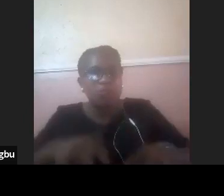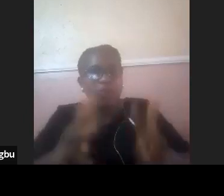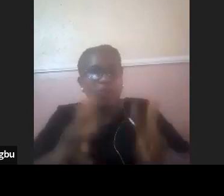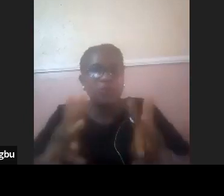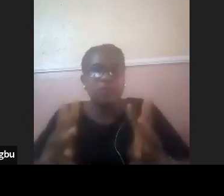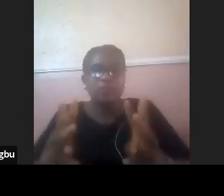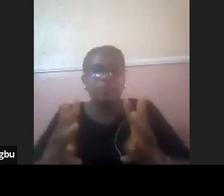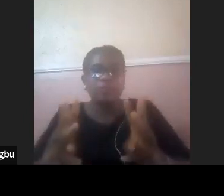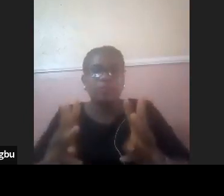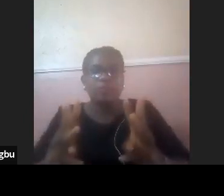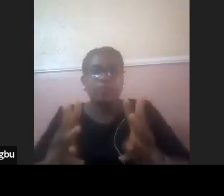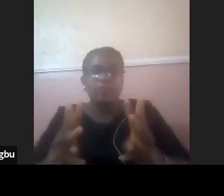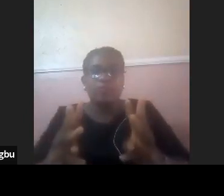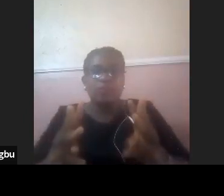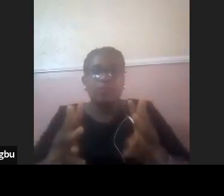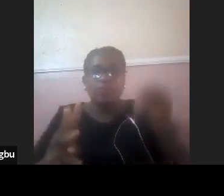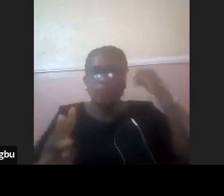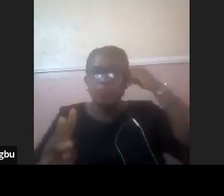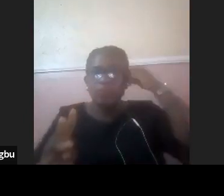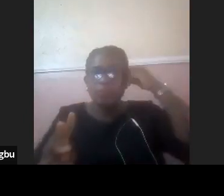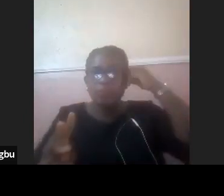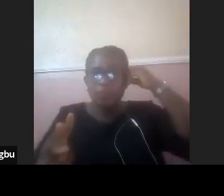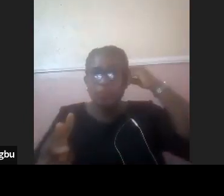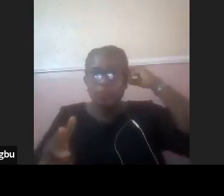somebody says they cannot hear.